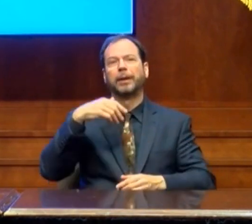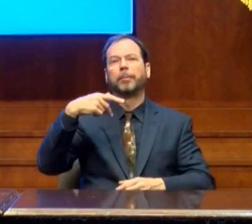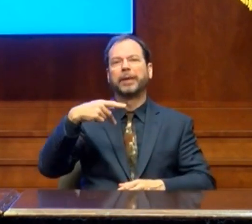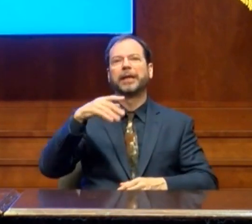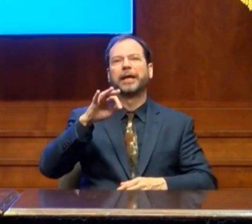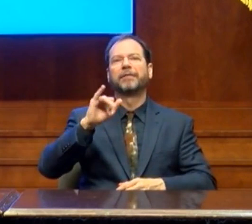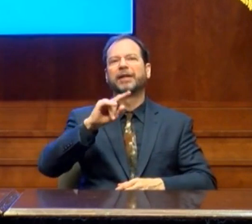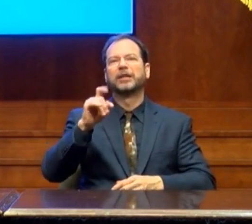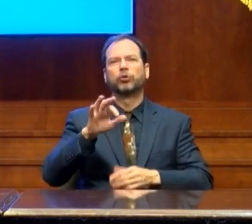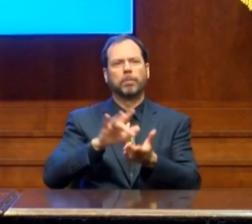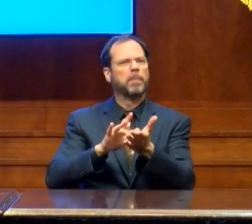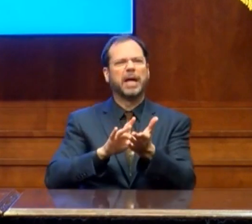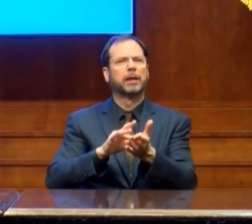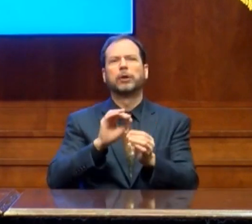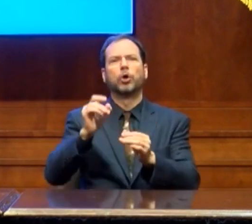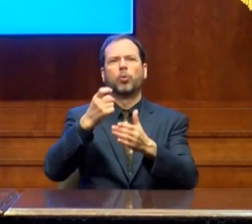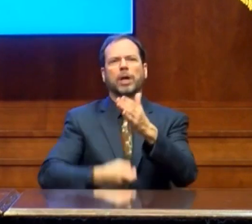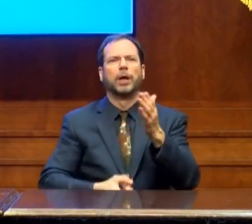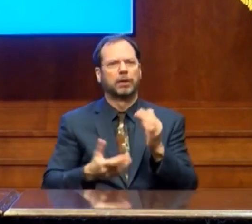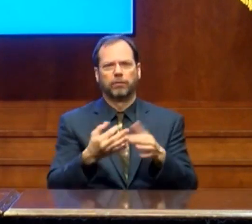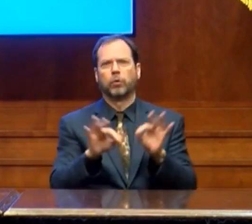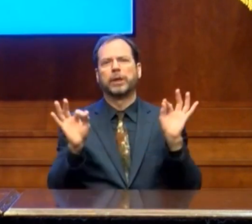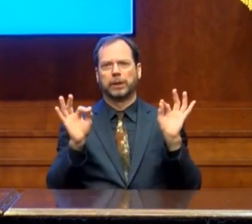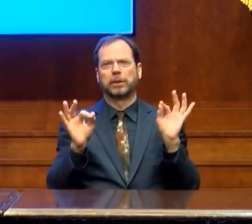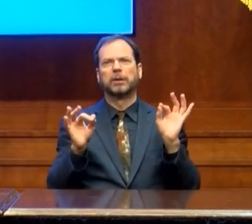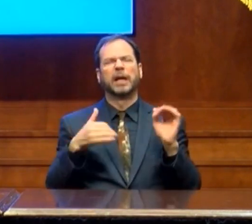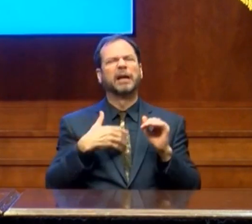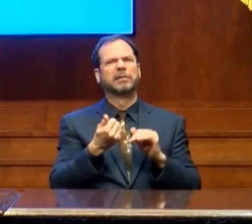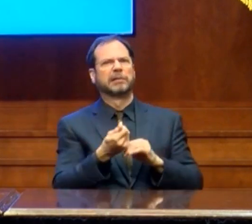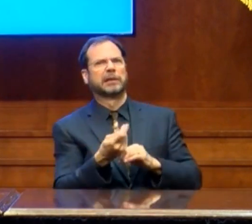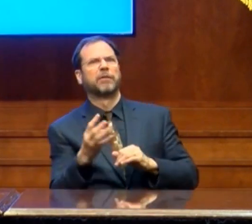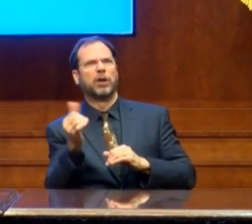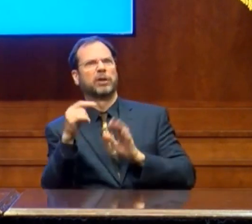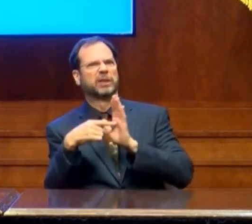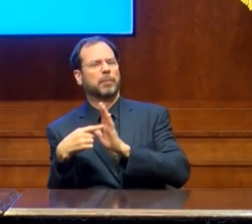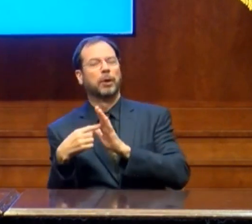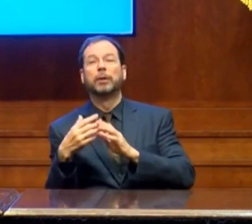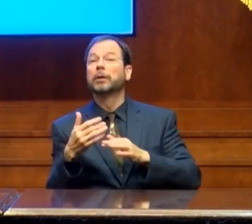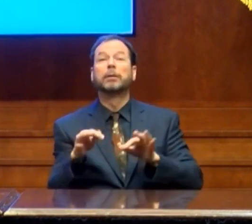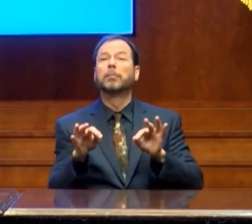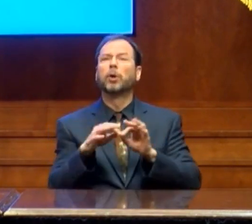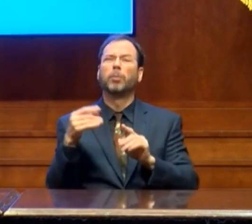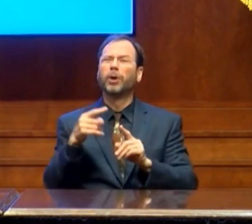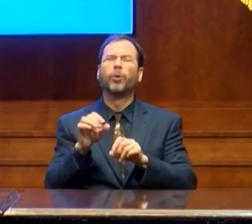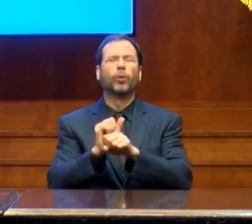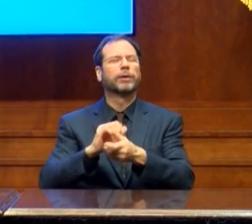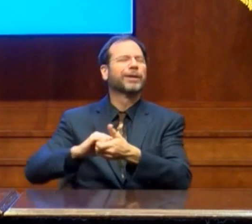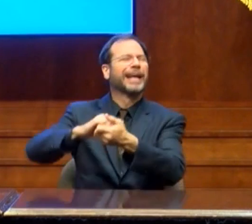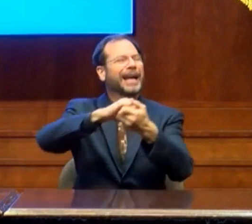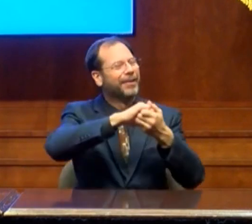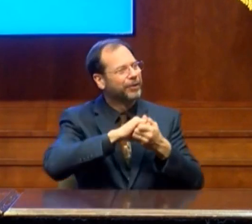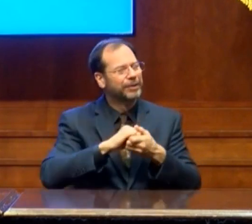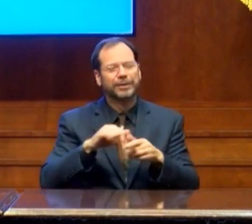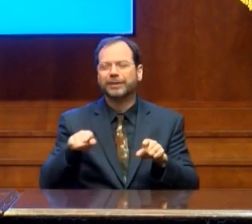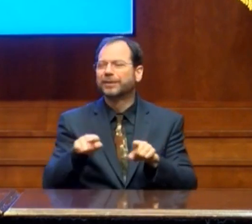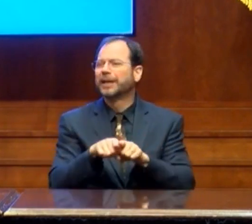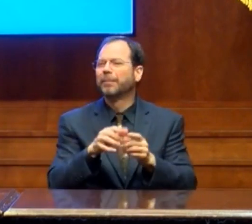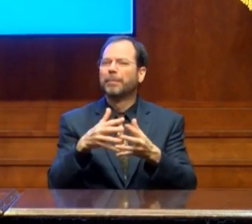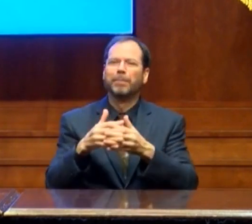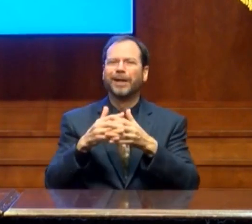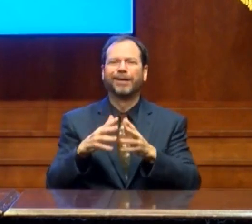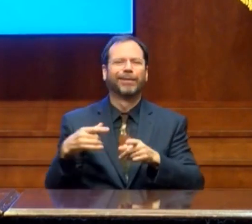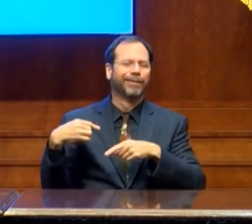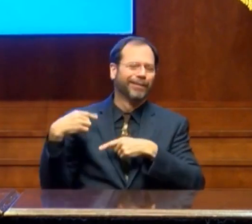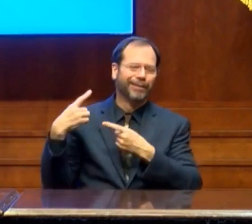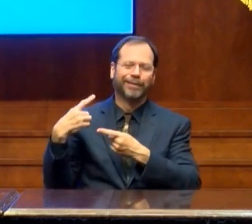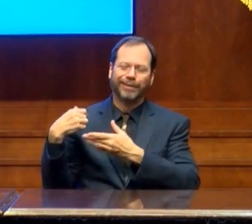get Pfizer medications absolutely no cost. And there are multiple examples like that. The bottom line is working together the way that all Americans have